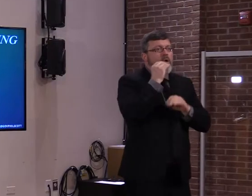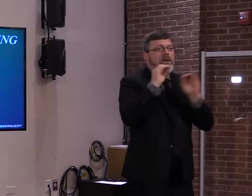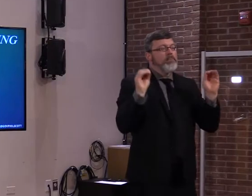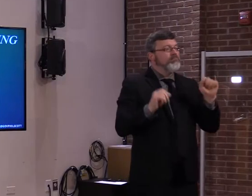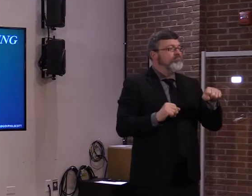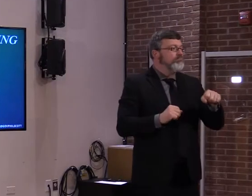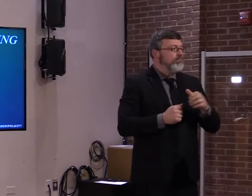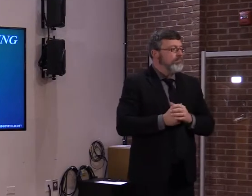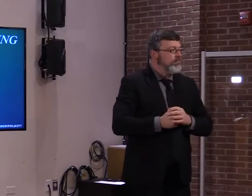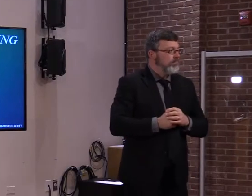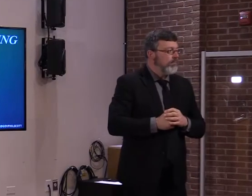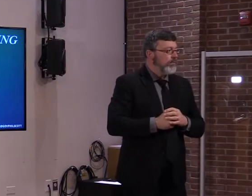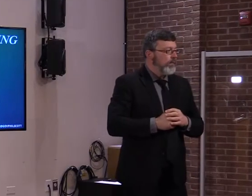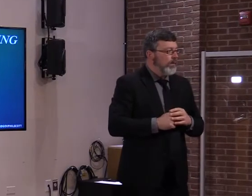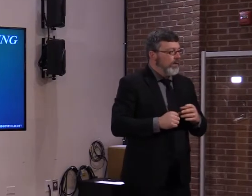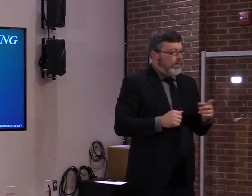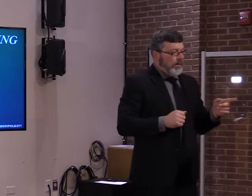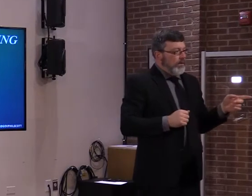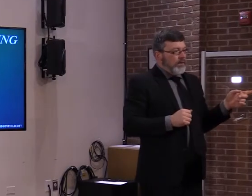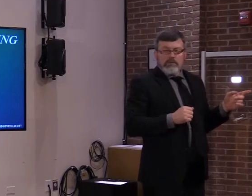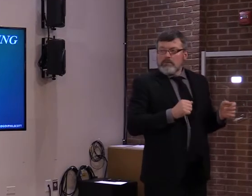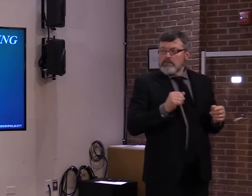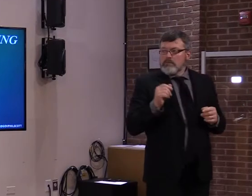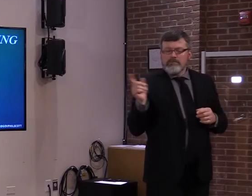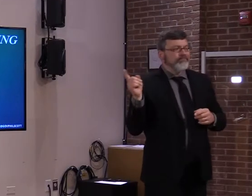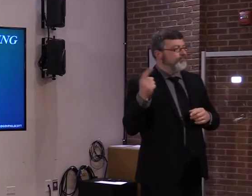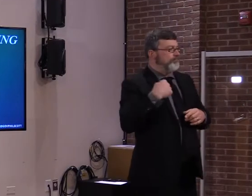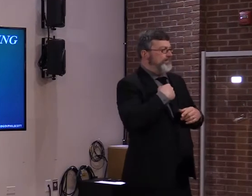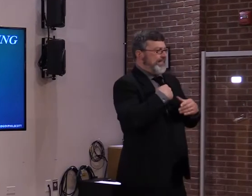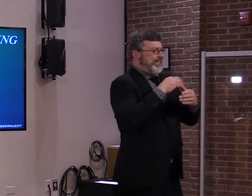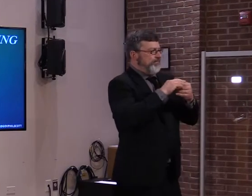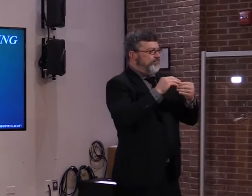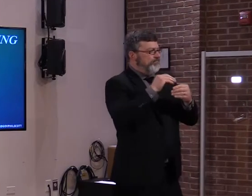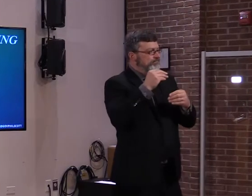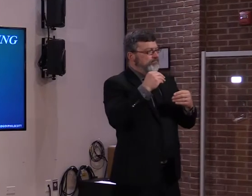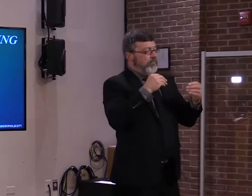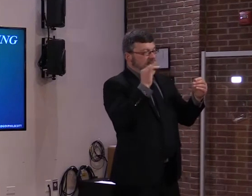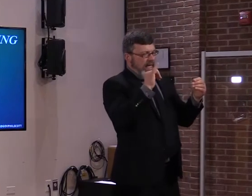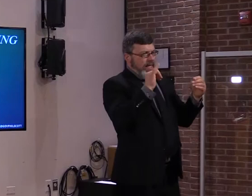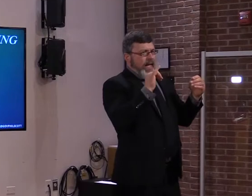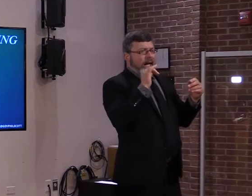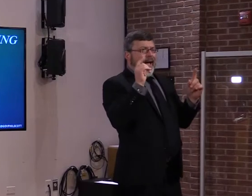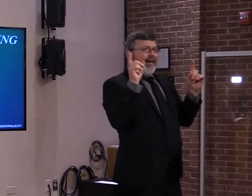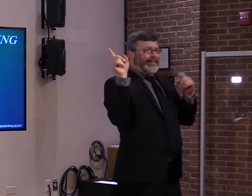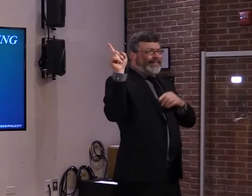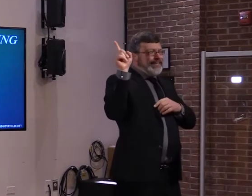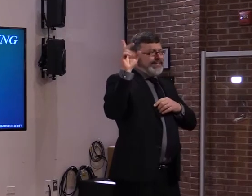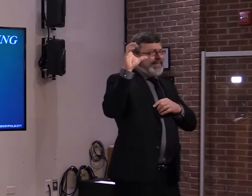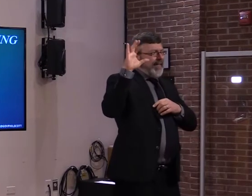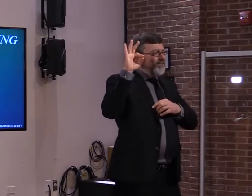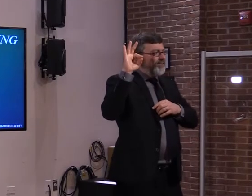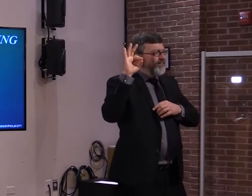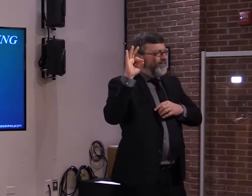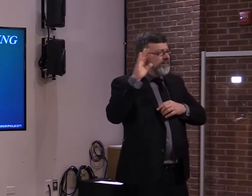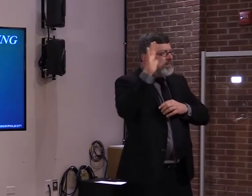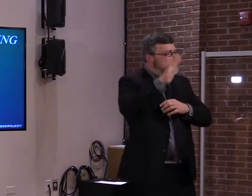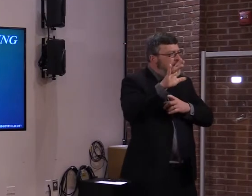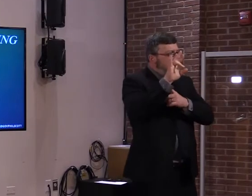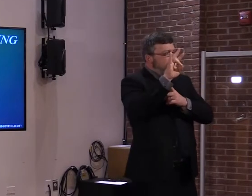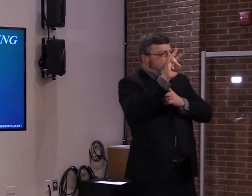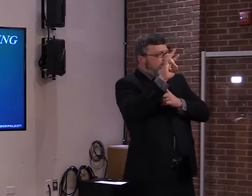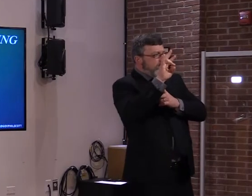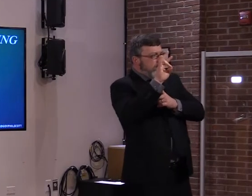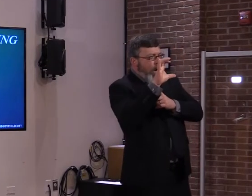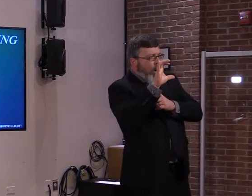the estimate that I have heard from DCF is around 700 would not be eligible for